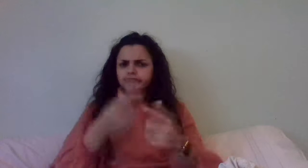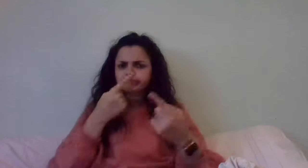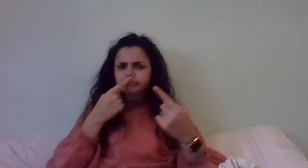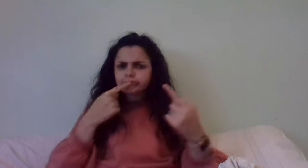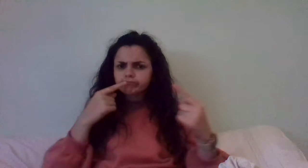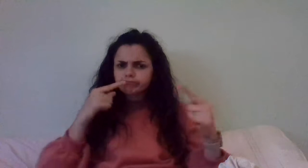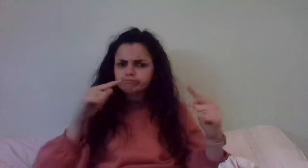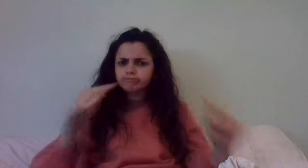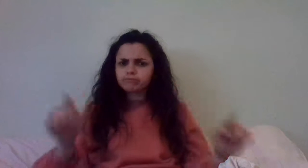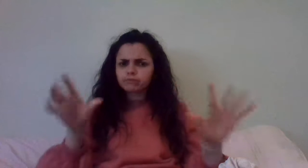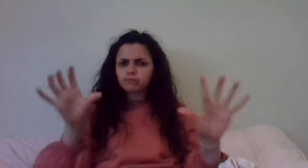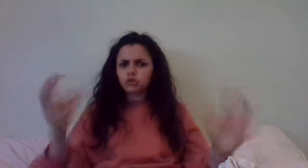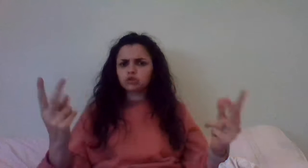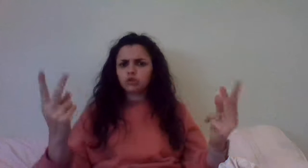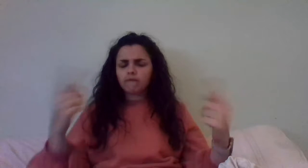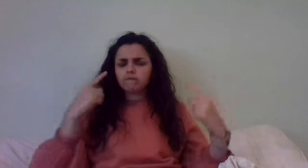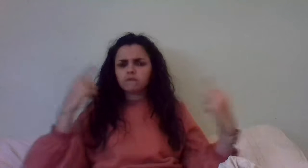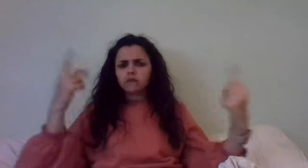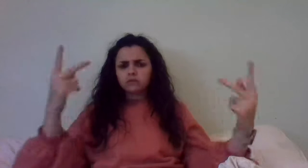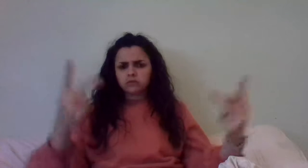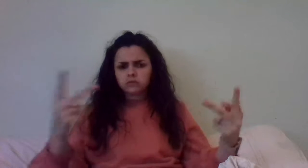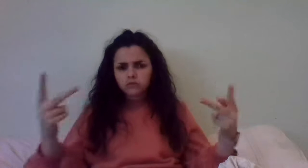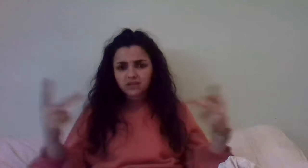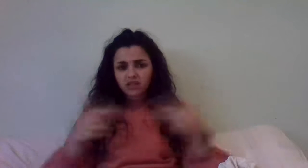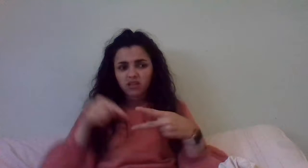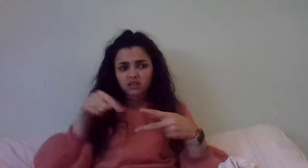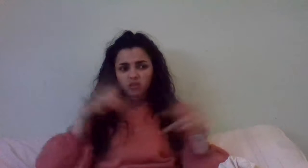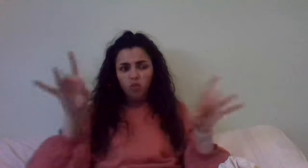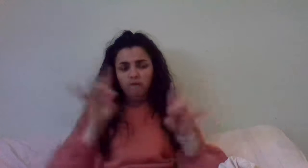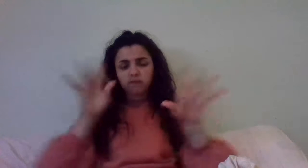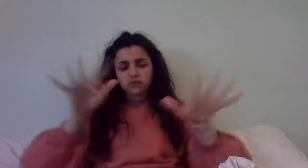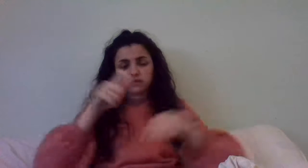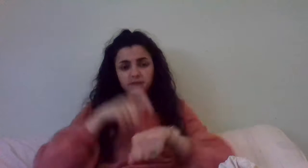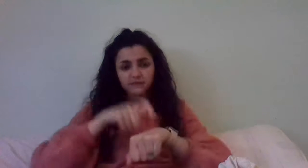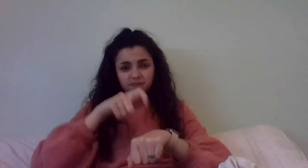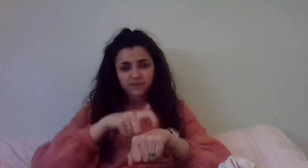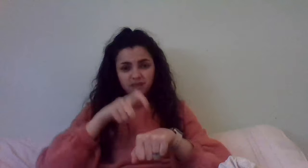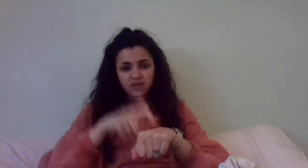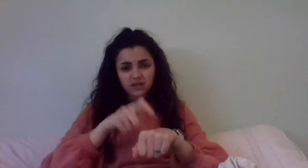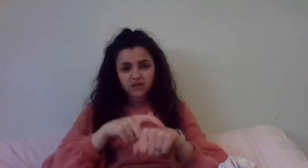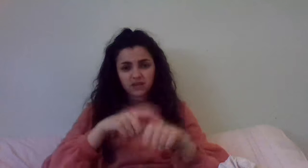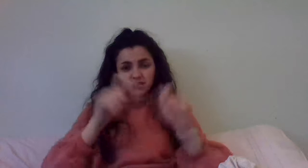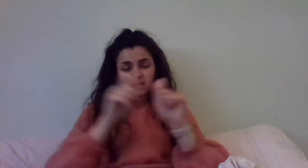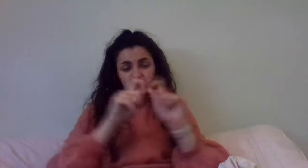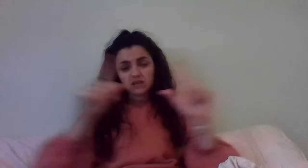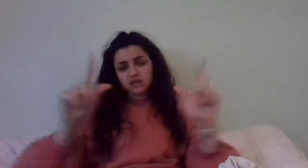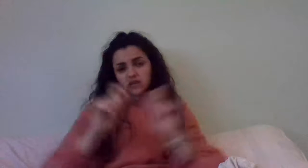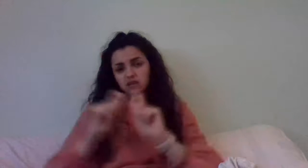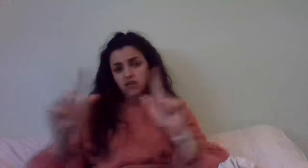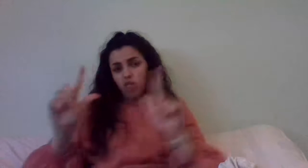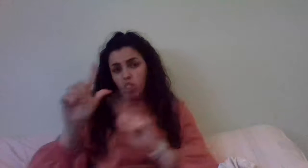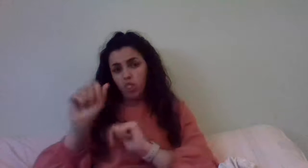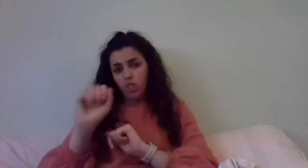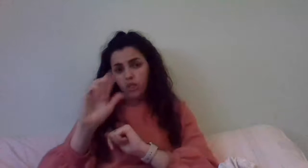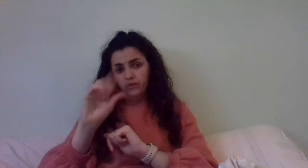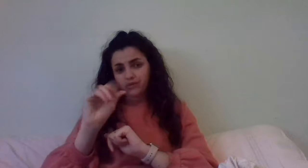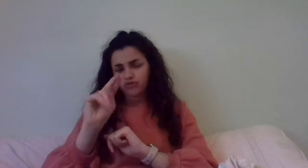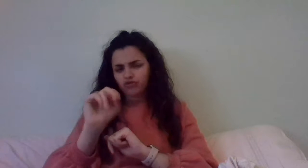two slides, of course, are just images of Lawrence's very easily reproduced, those